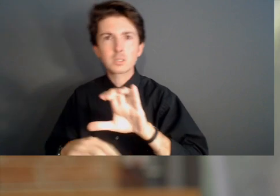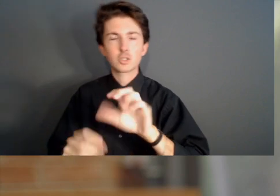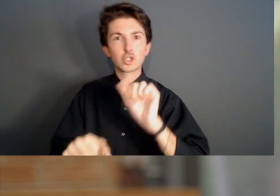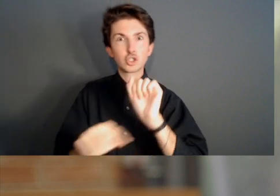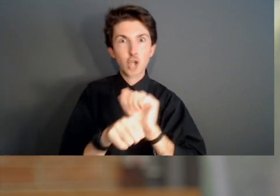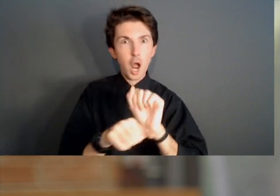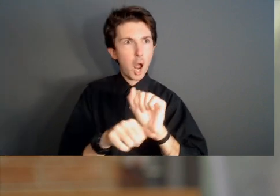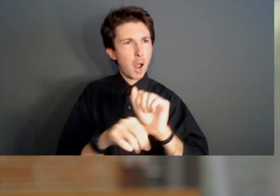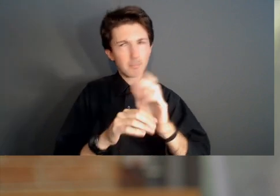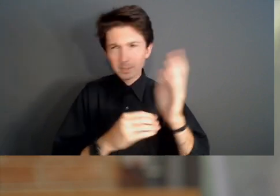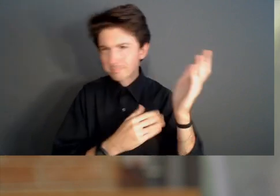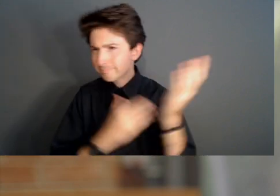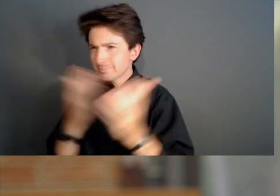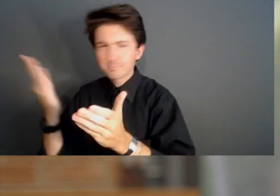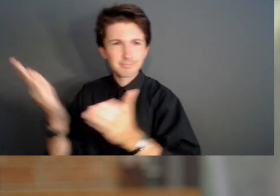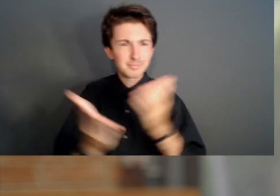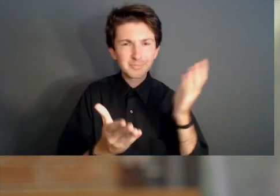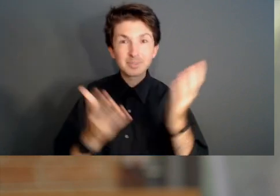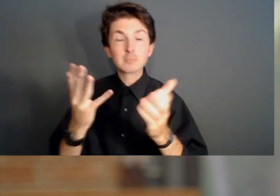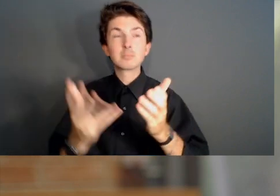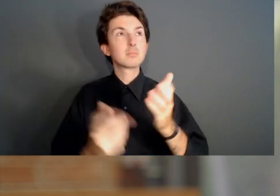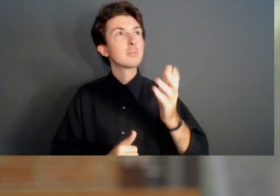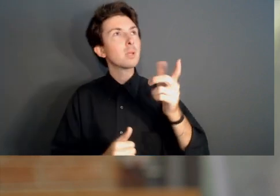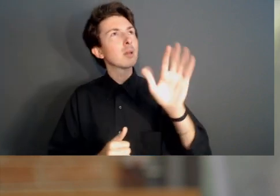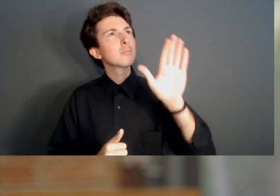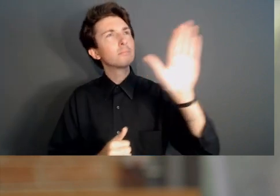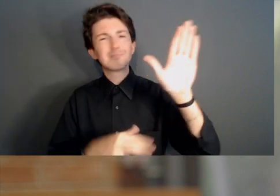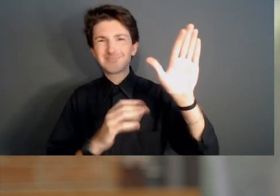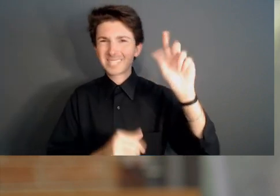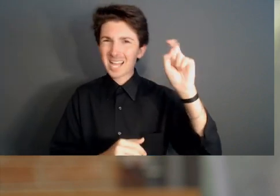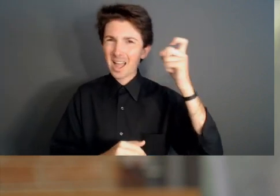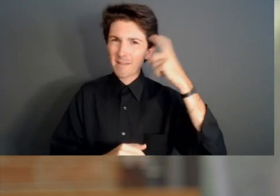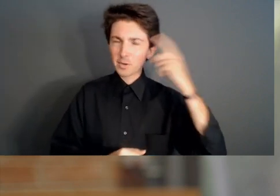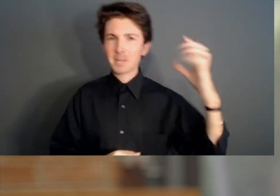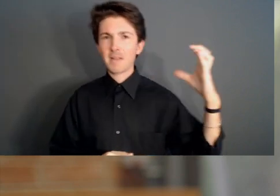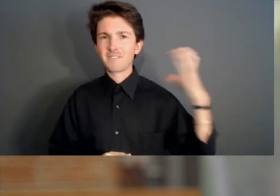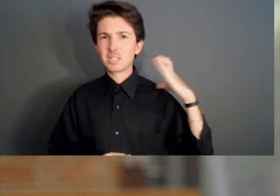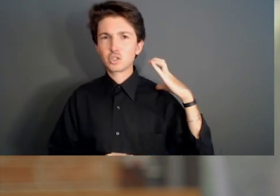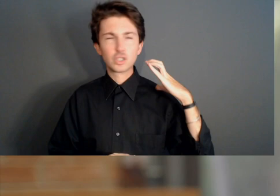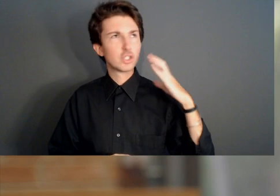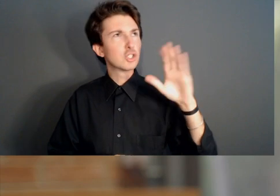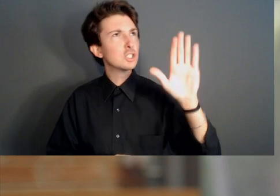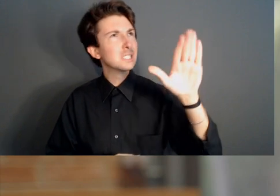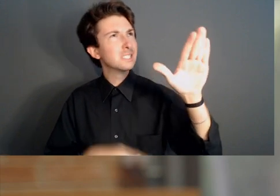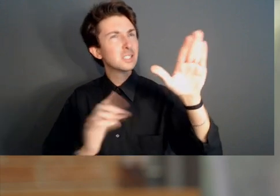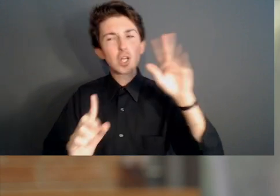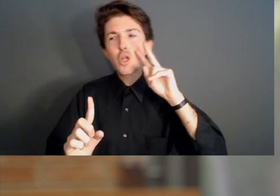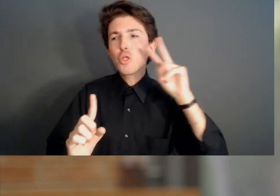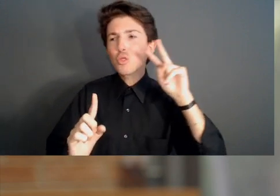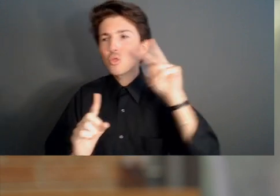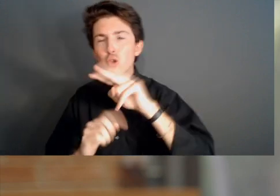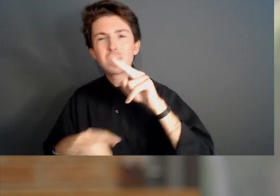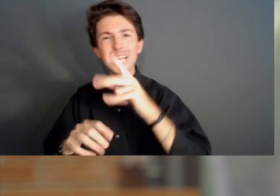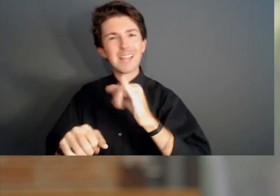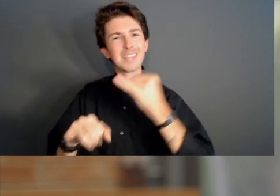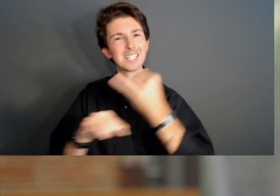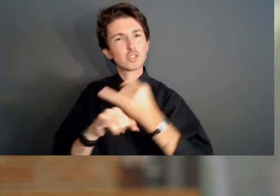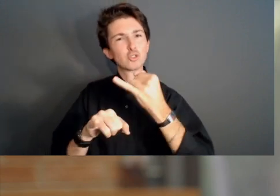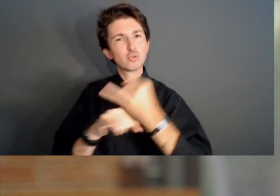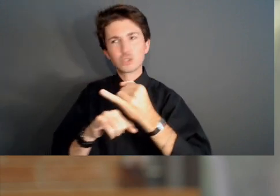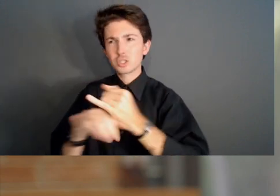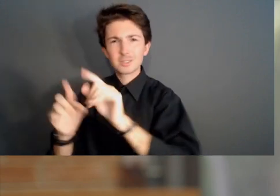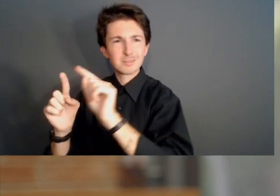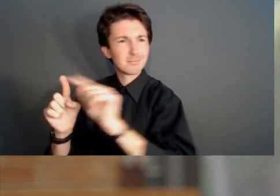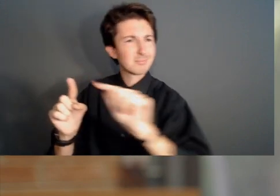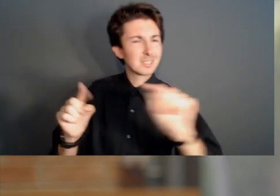encourage our elected officials to take a closer look at the educational institutions and how they apply accommodations